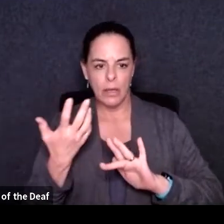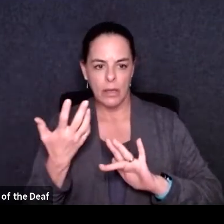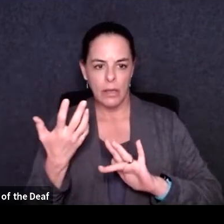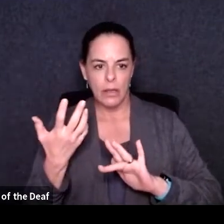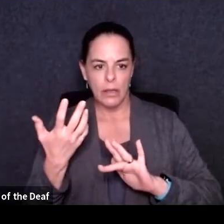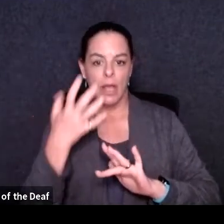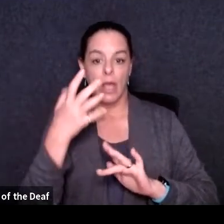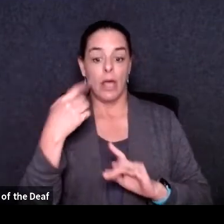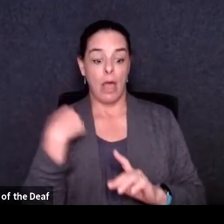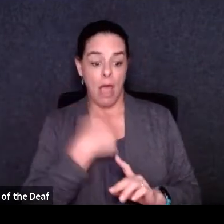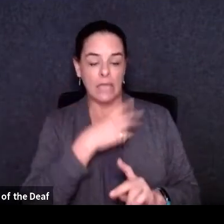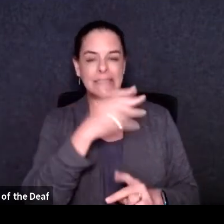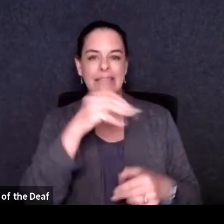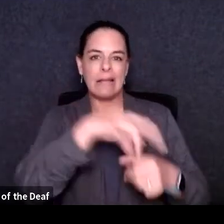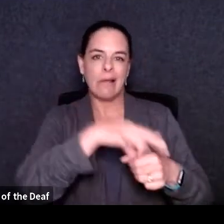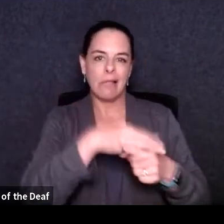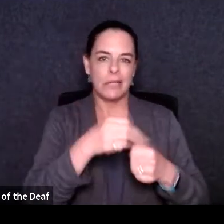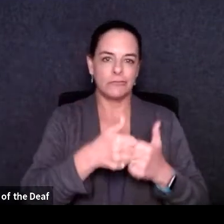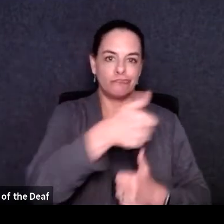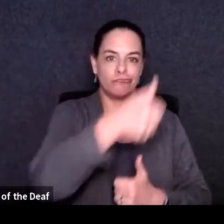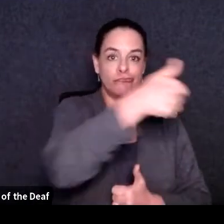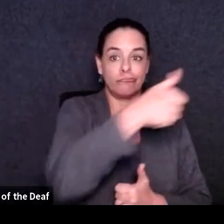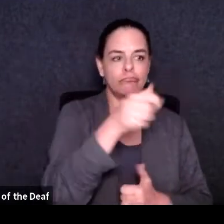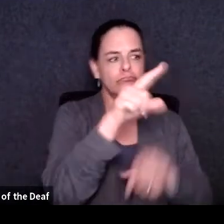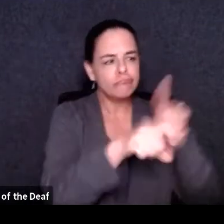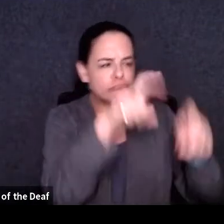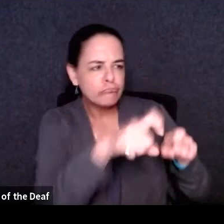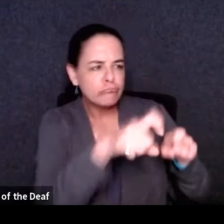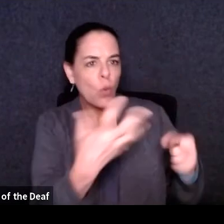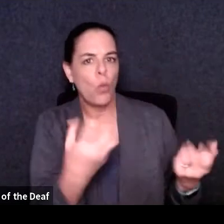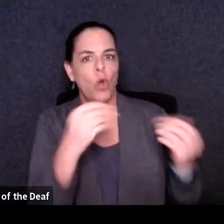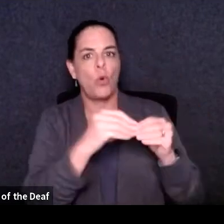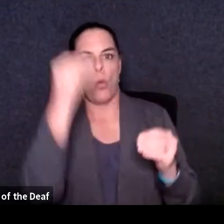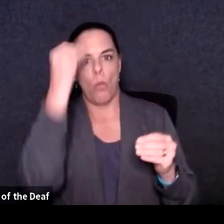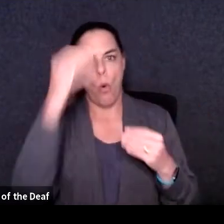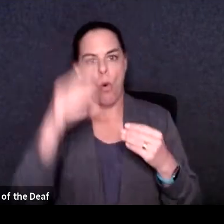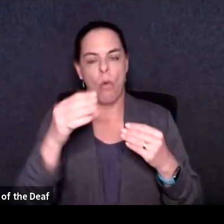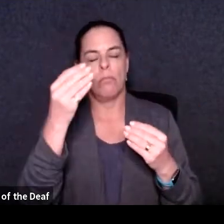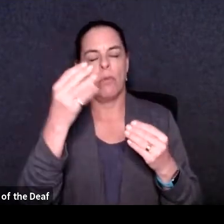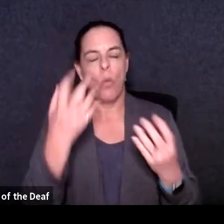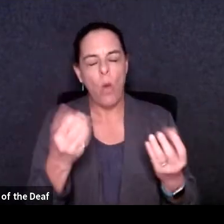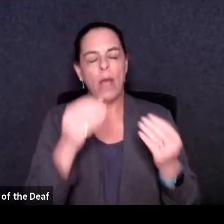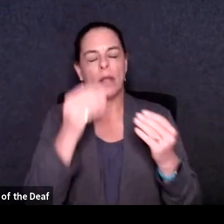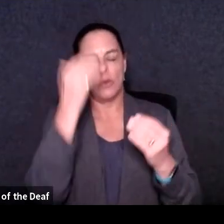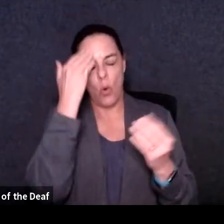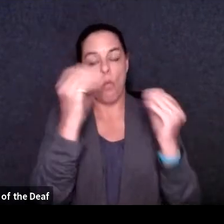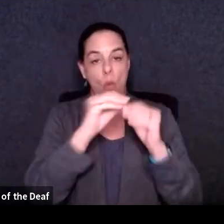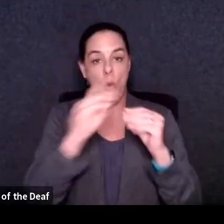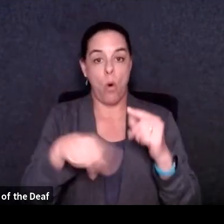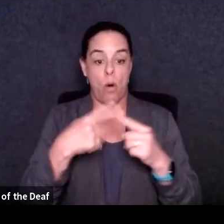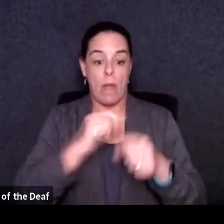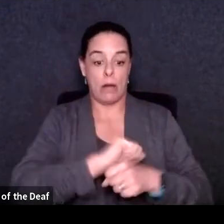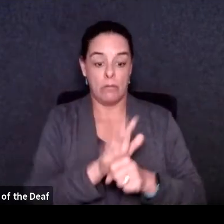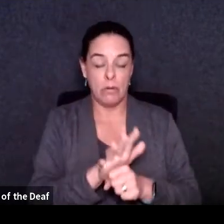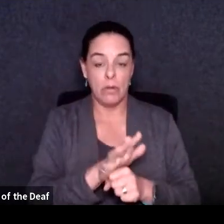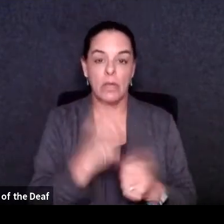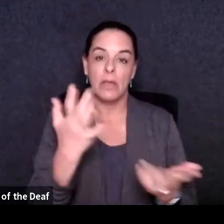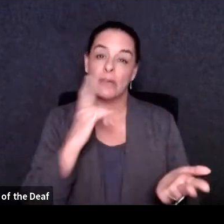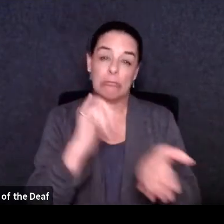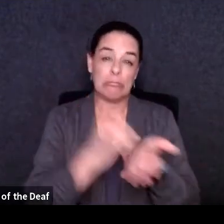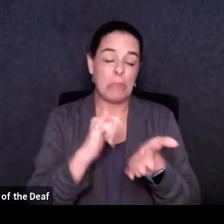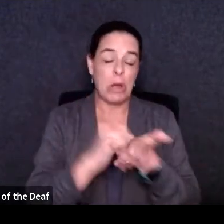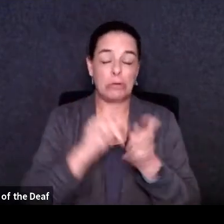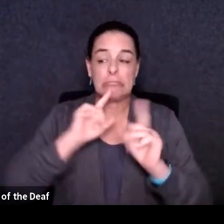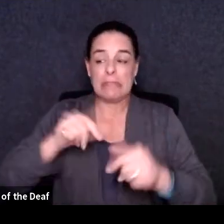elected officials to learn more about COVID-19. While it isn't possible for us to respond to every question or email we